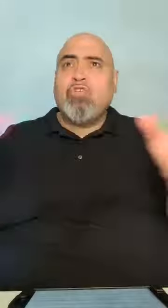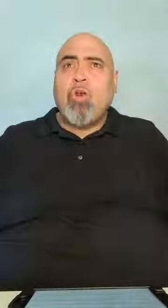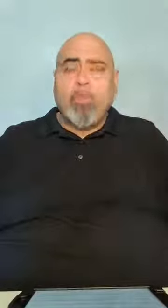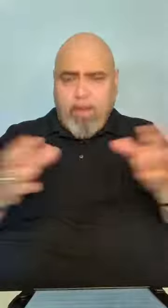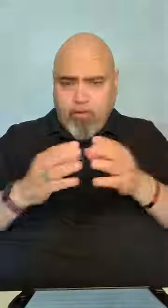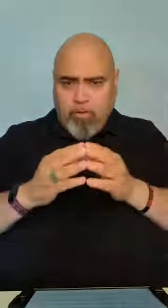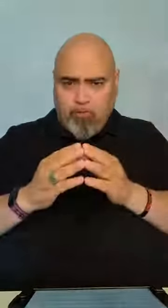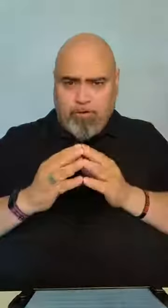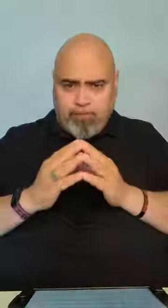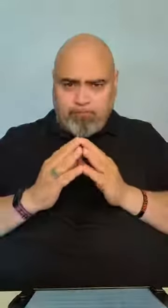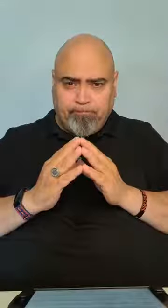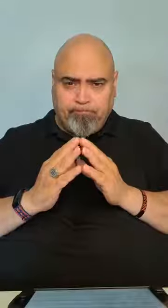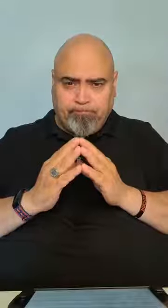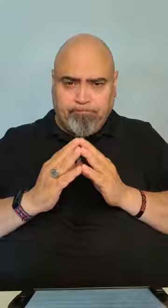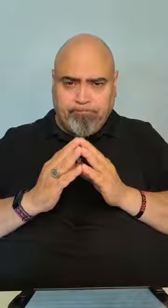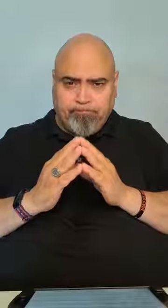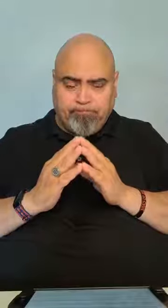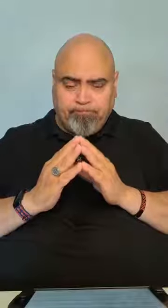start with our children.